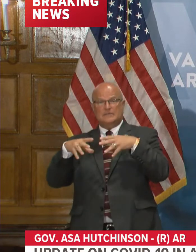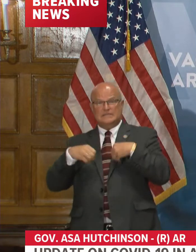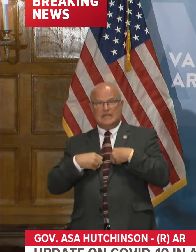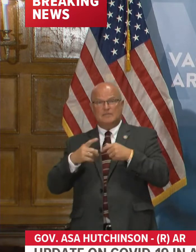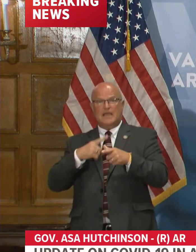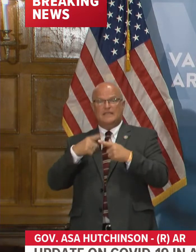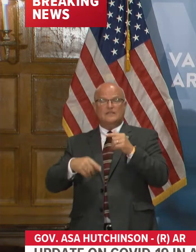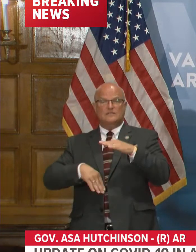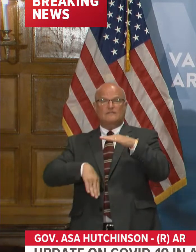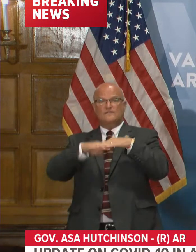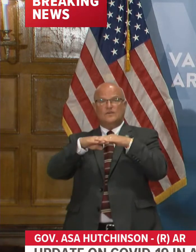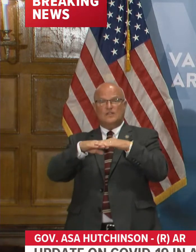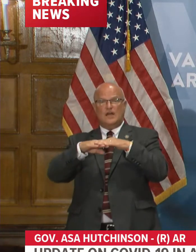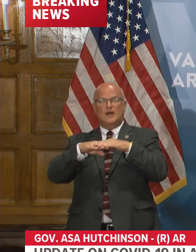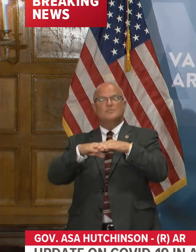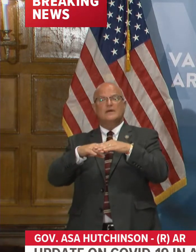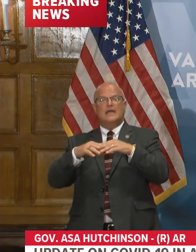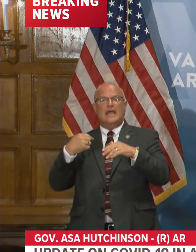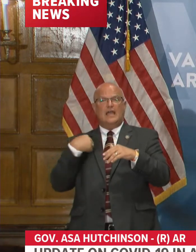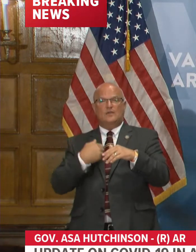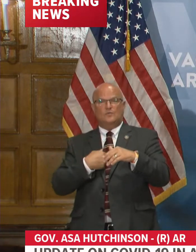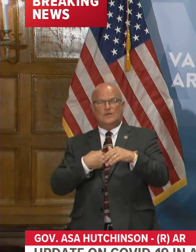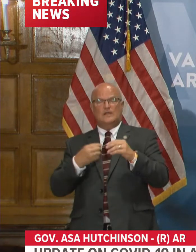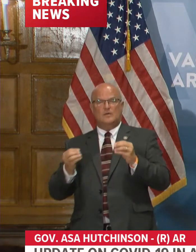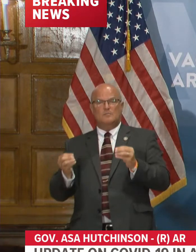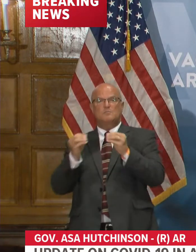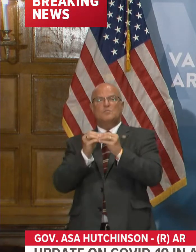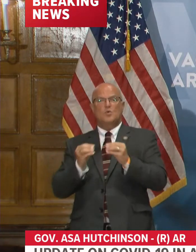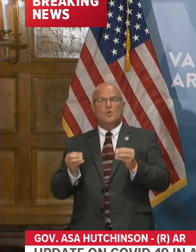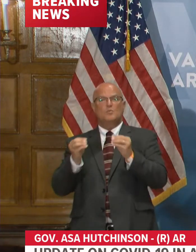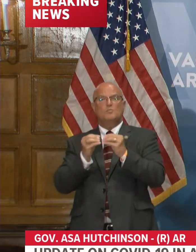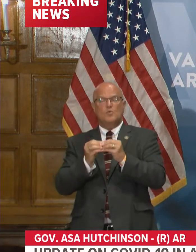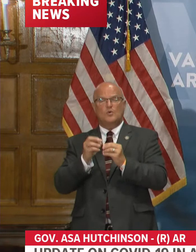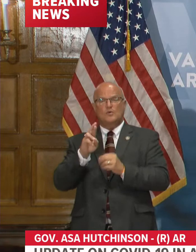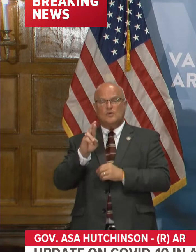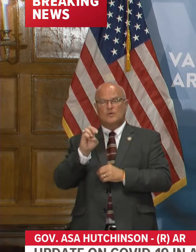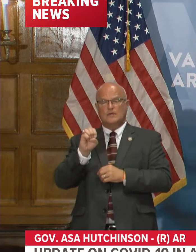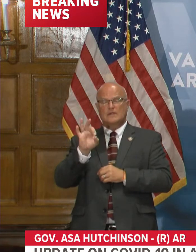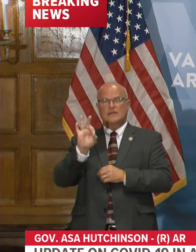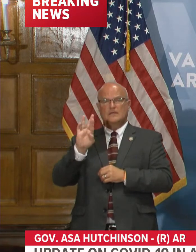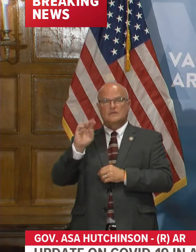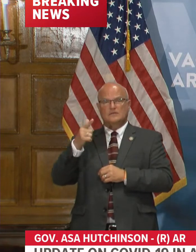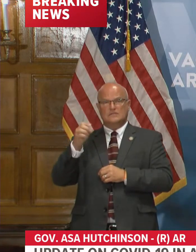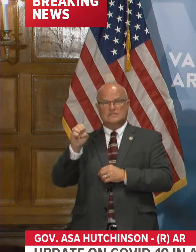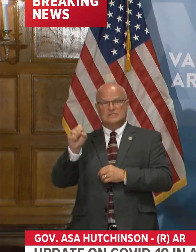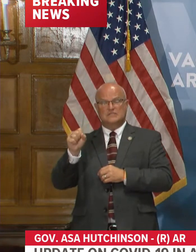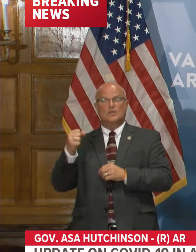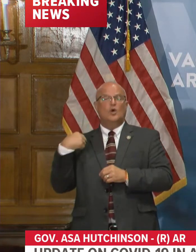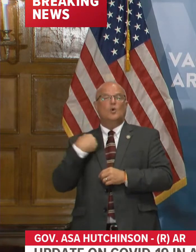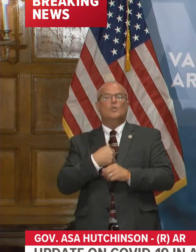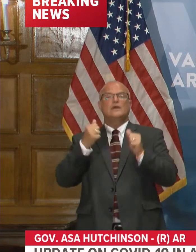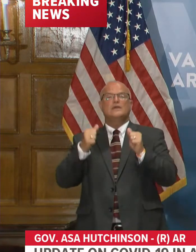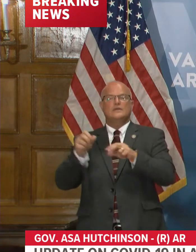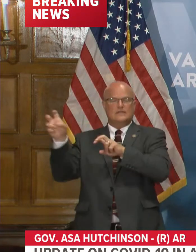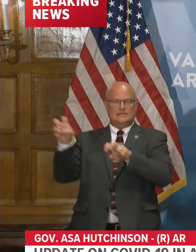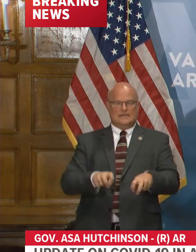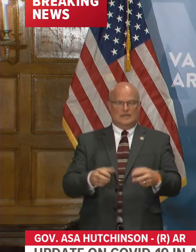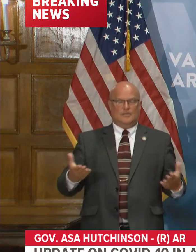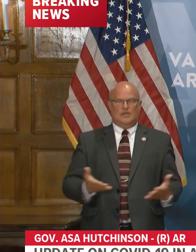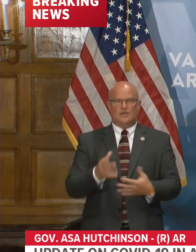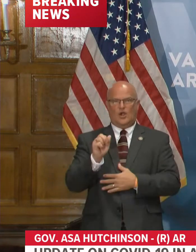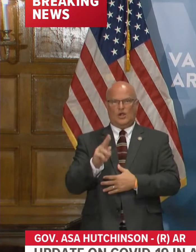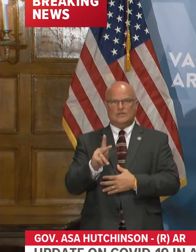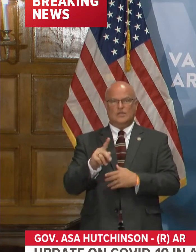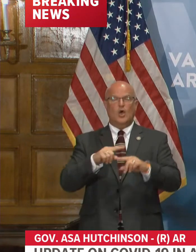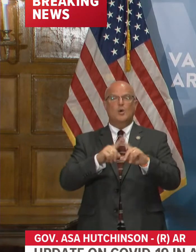the installations, and we are receiving more refugees than anticipated, it could be an overflow, but we're not on